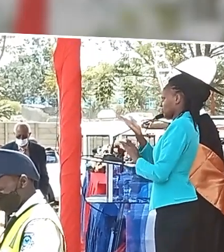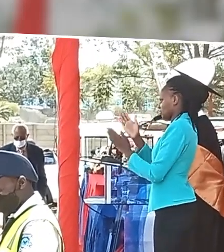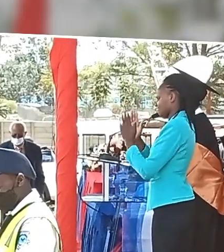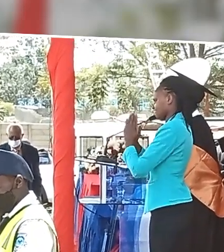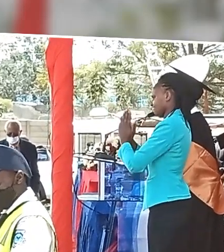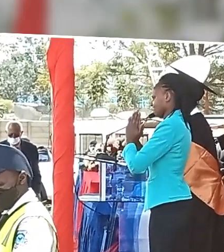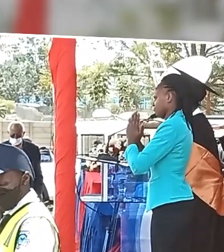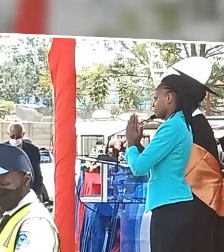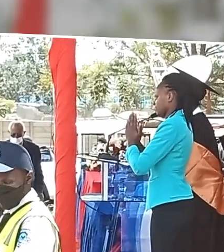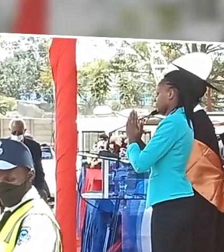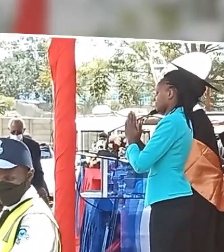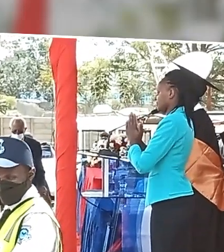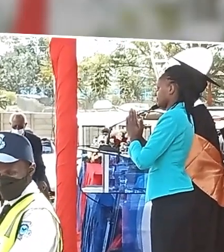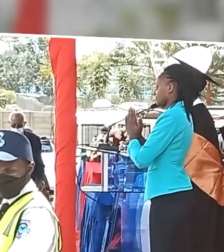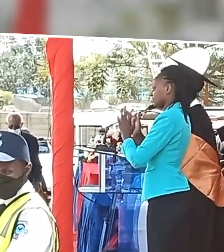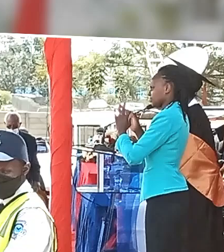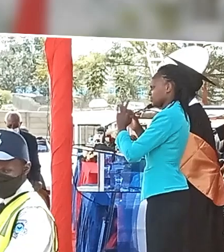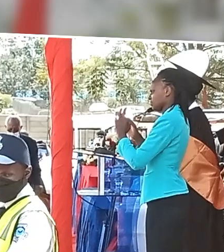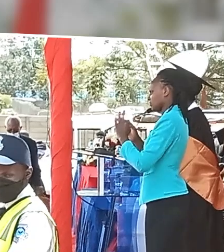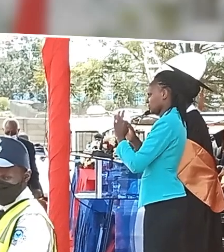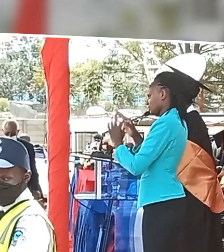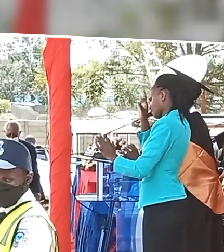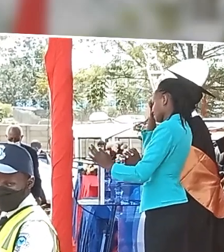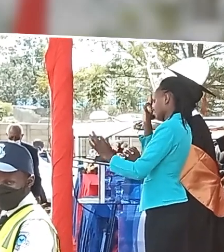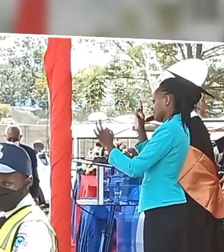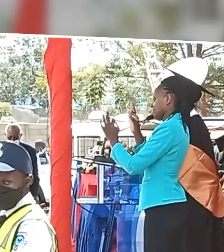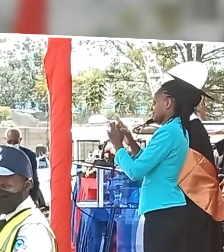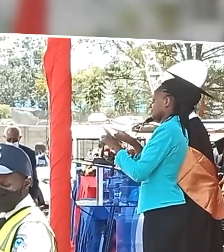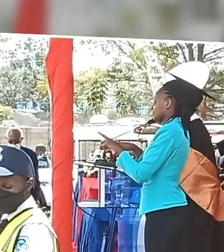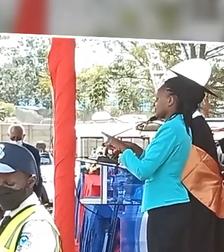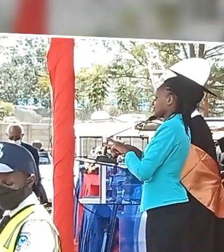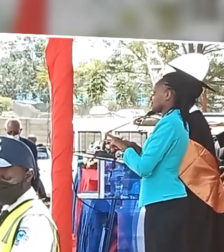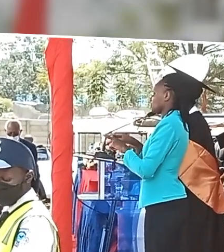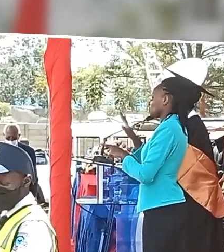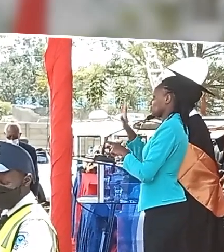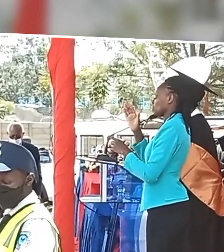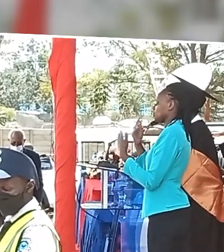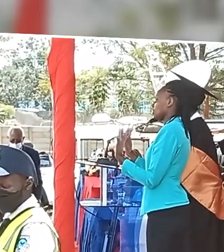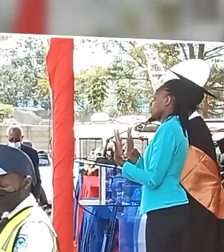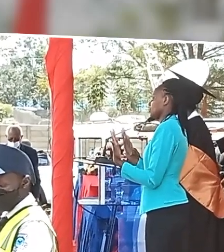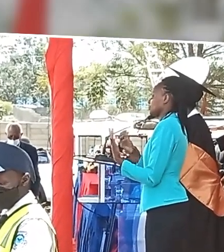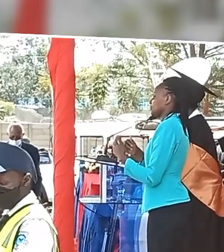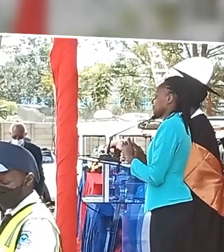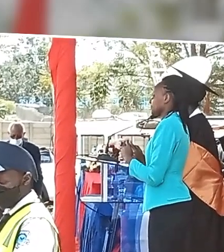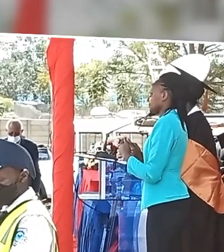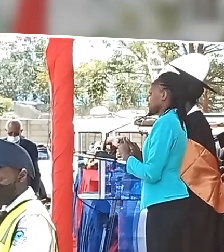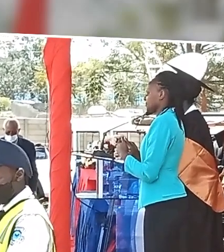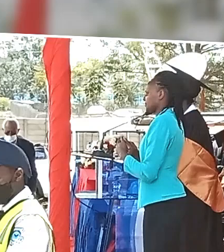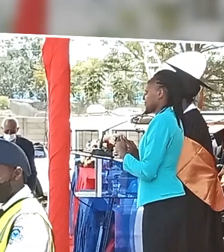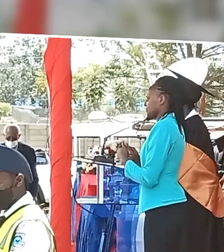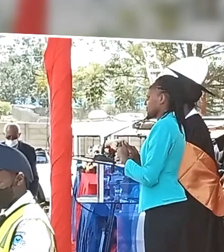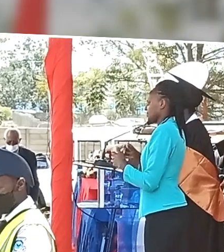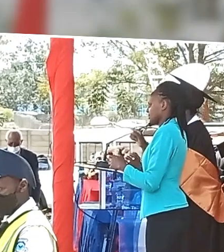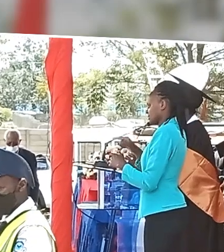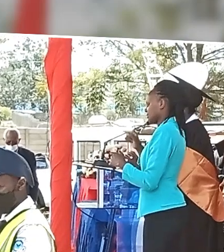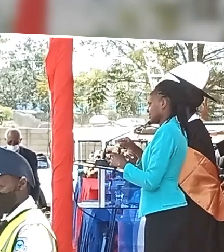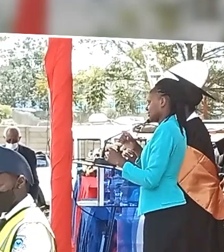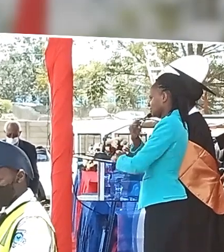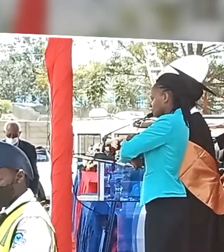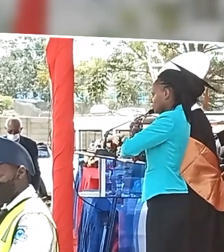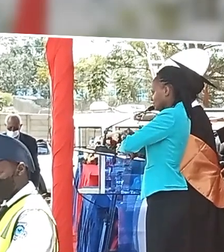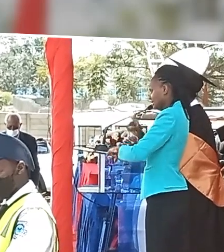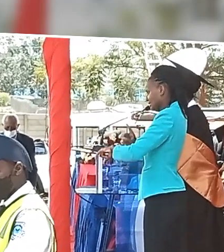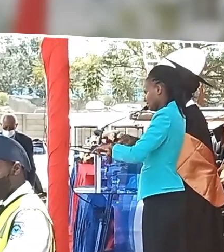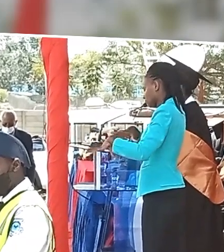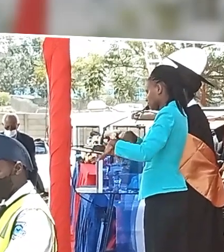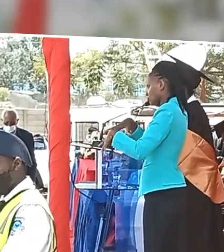We join our faith together even to commit them unto your able hands, O my Father, that as they leave this institution,